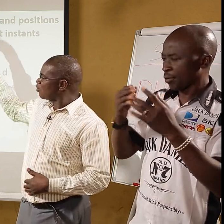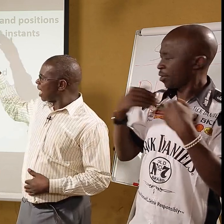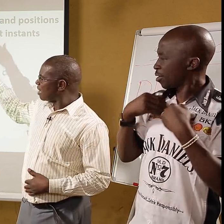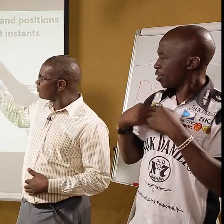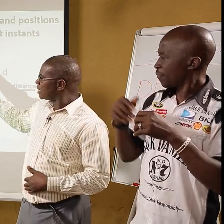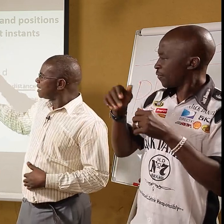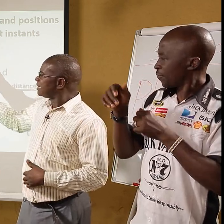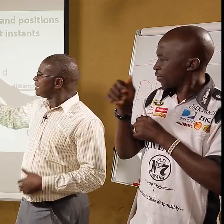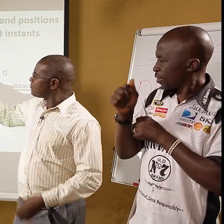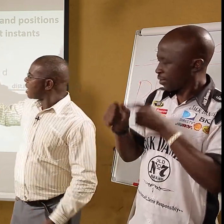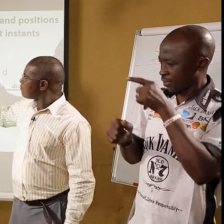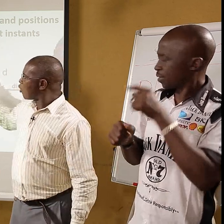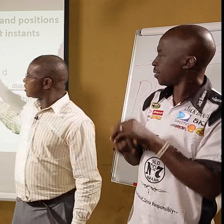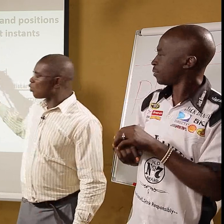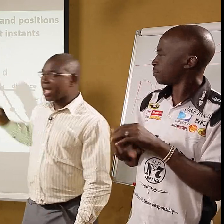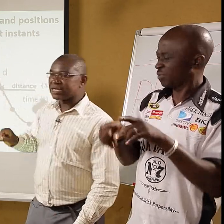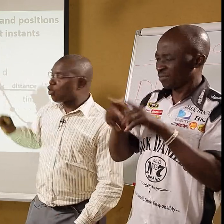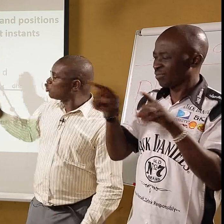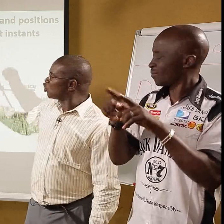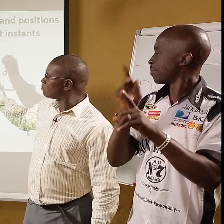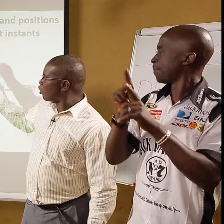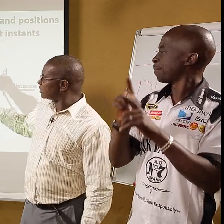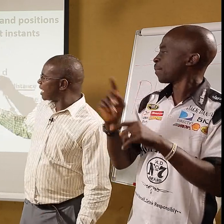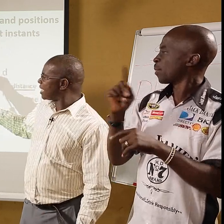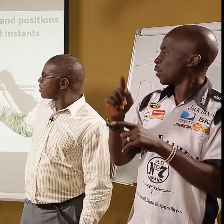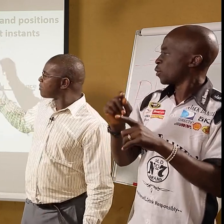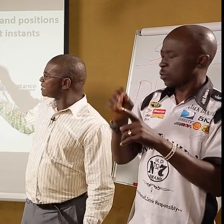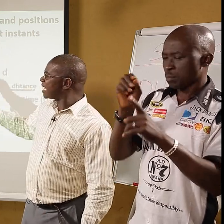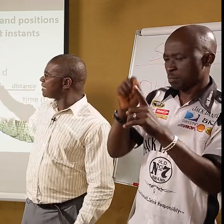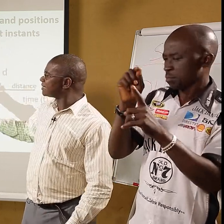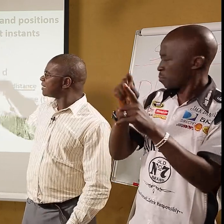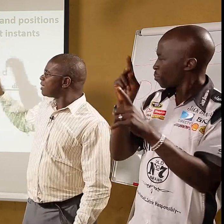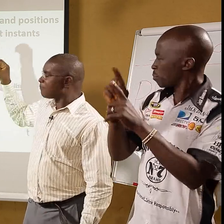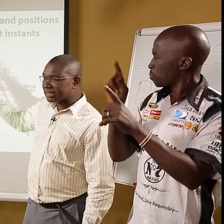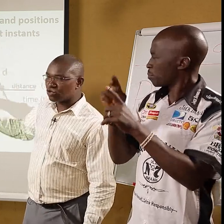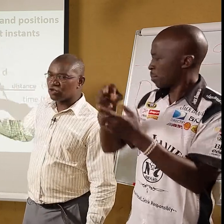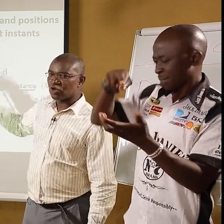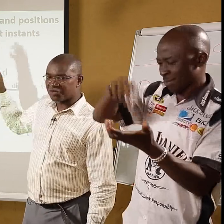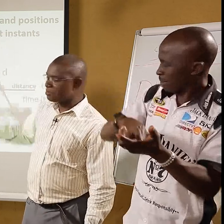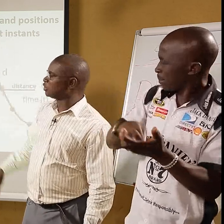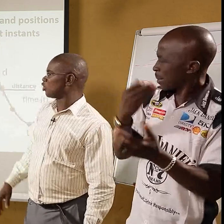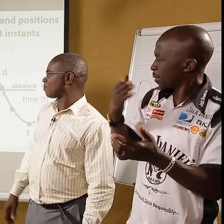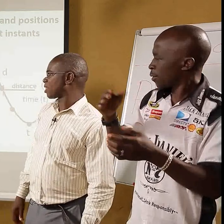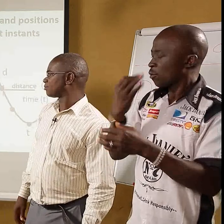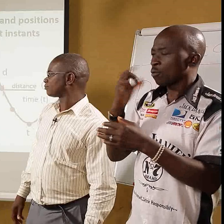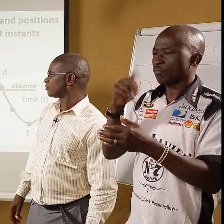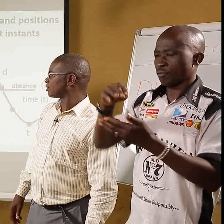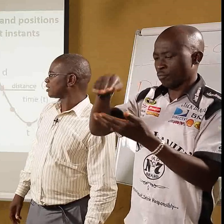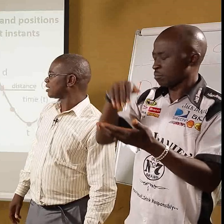and we have different points where all those points there represent particles of the medium.